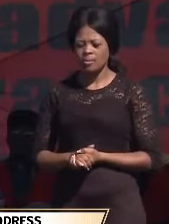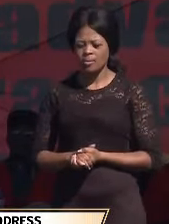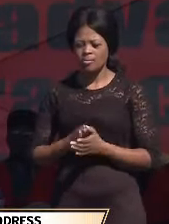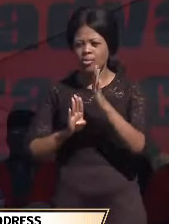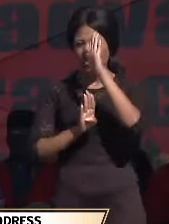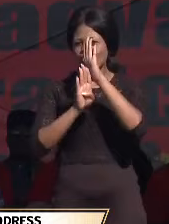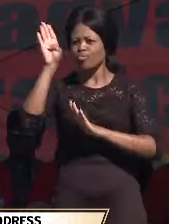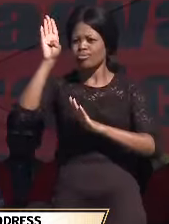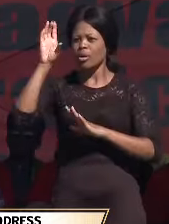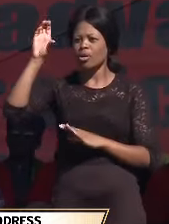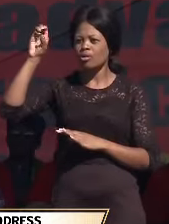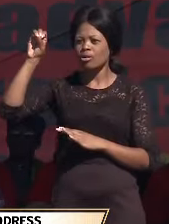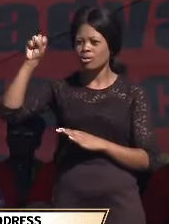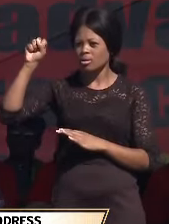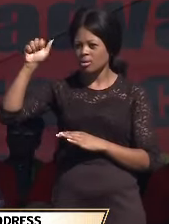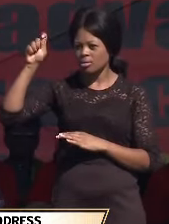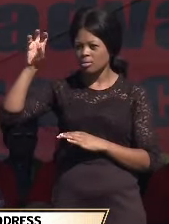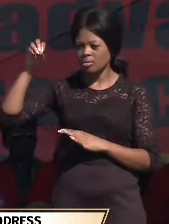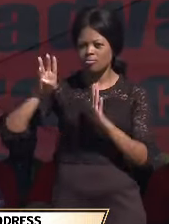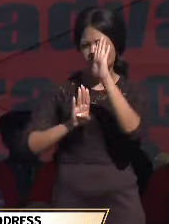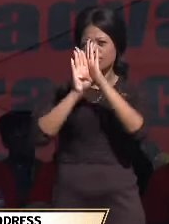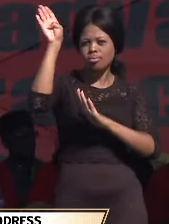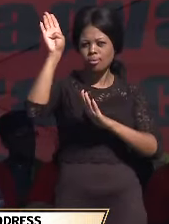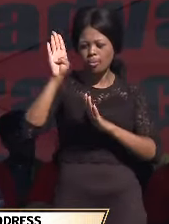Maikule Cosato! Maikule!